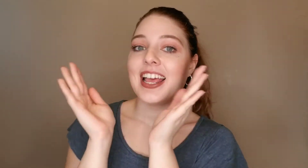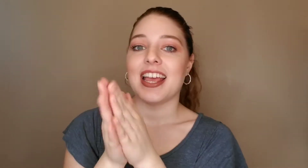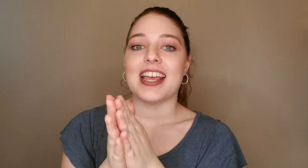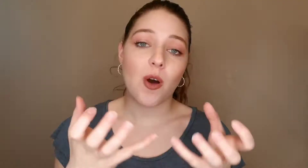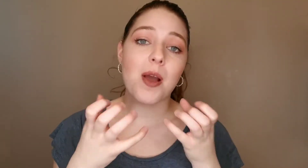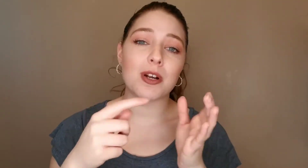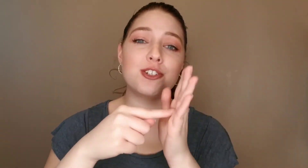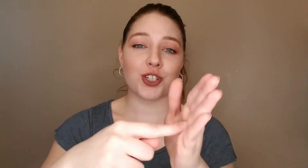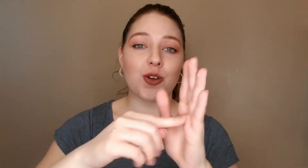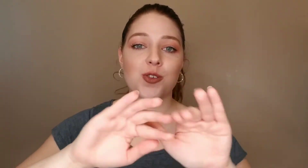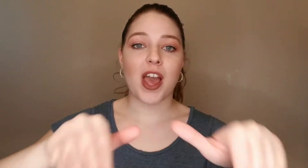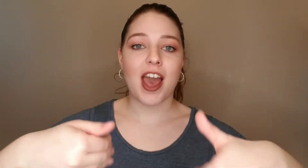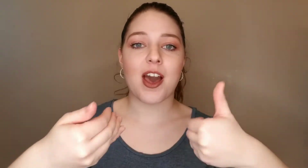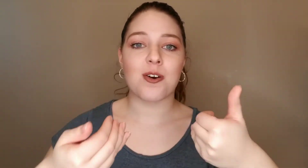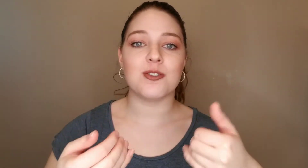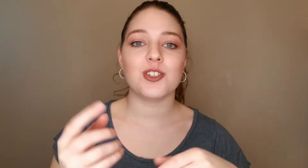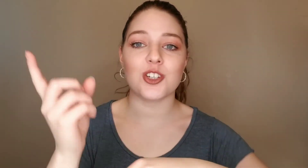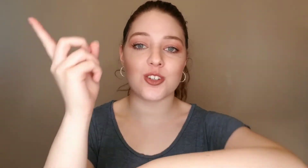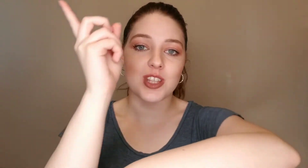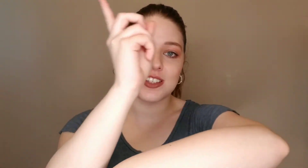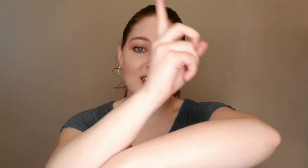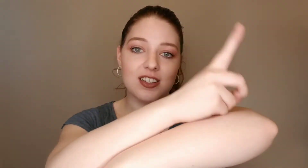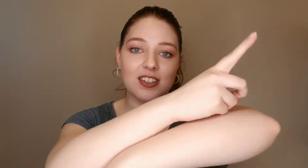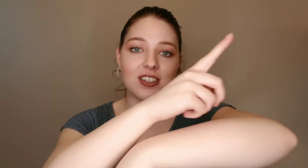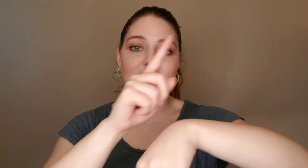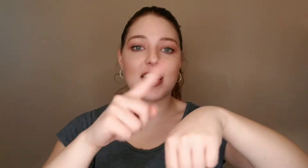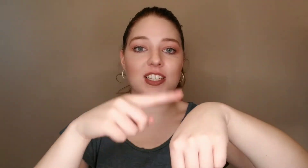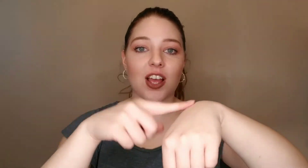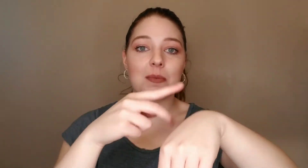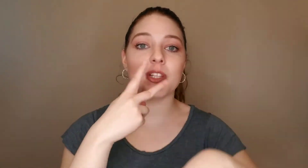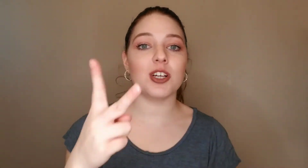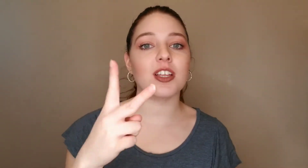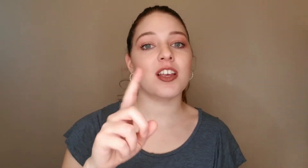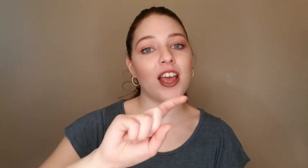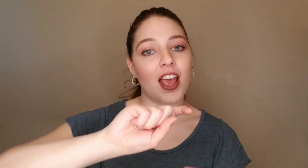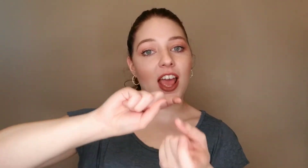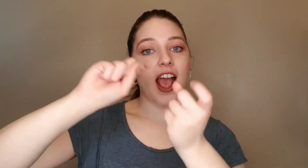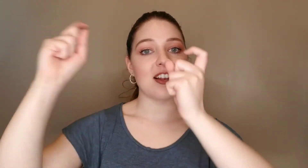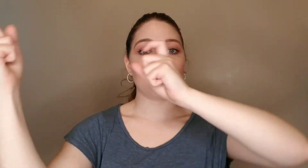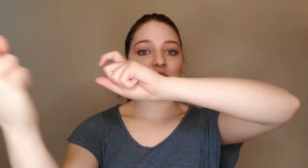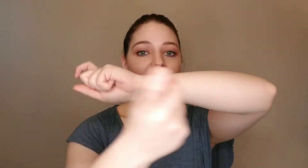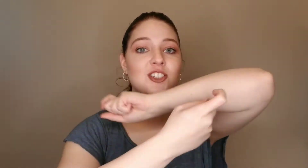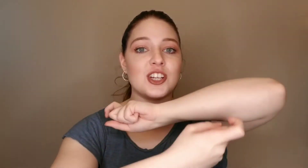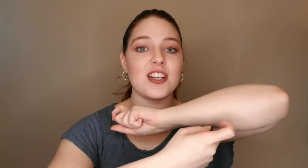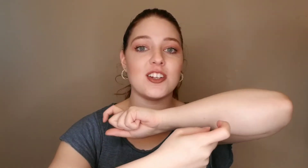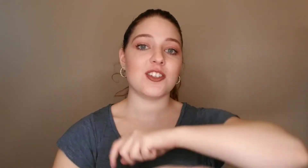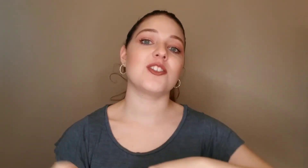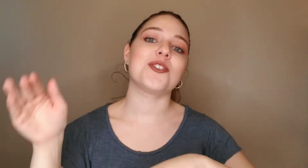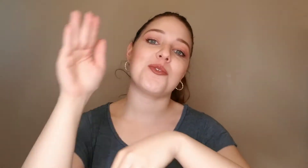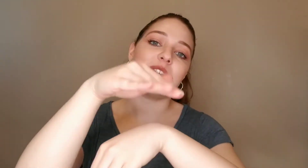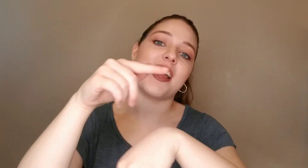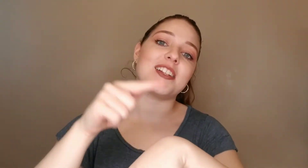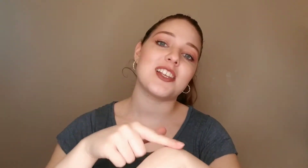So I want to show you how to do this daytime look and change it to a nighttime